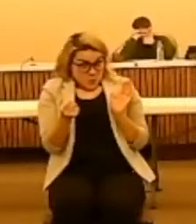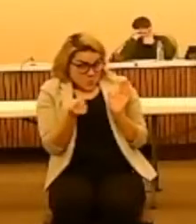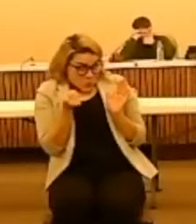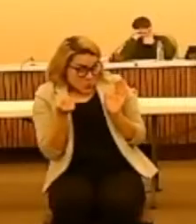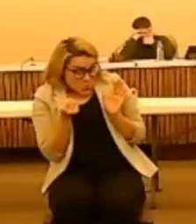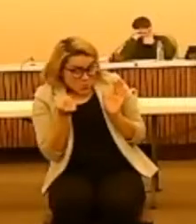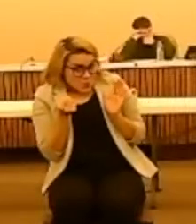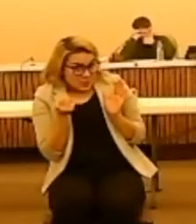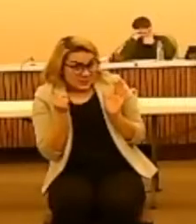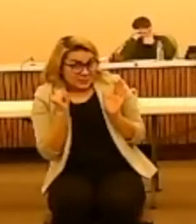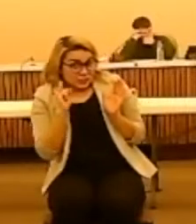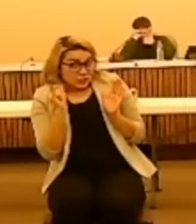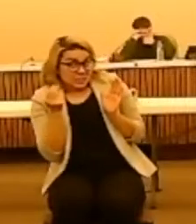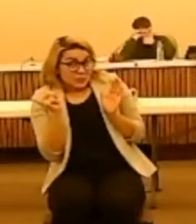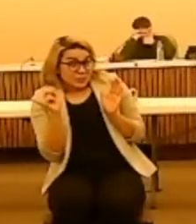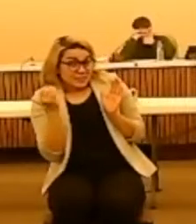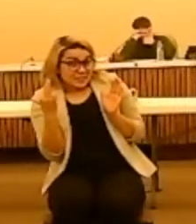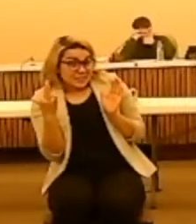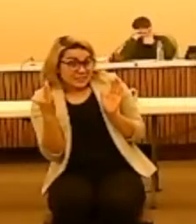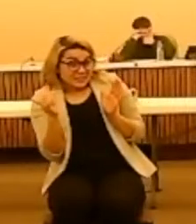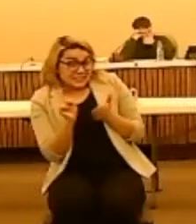that?